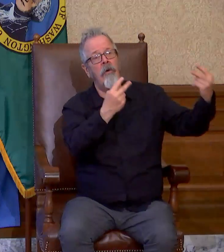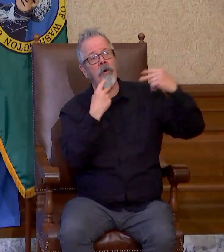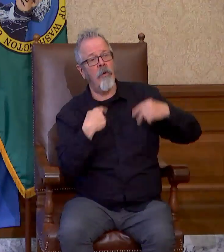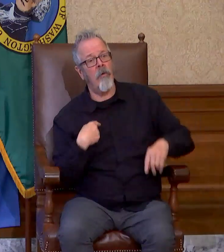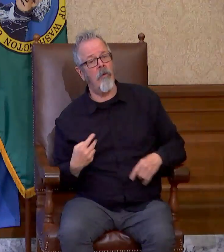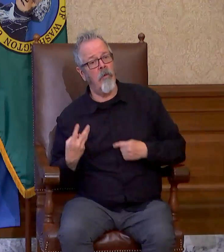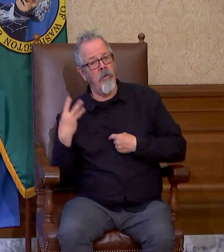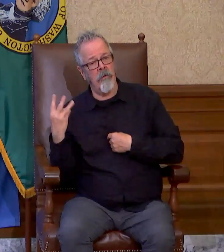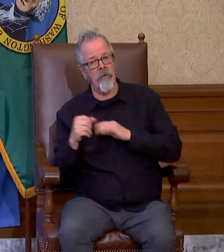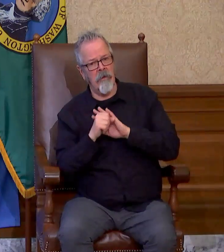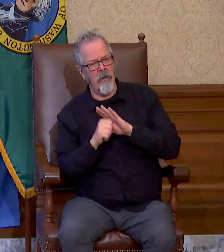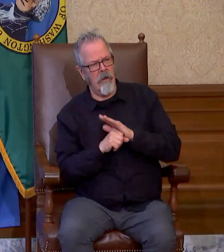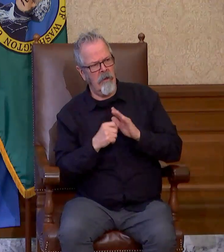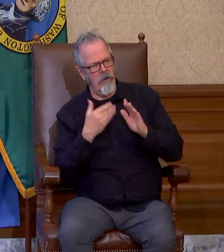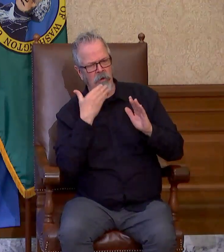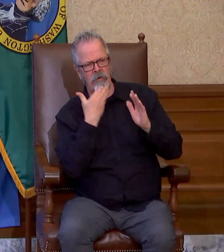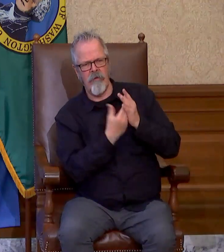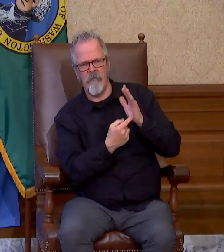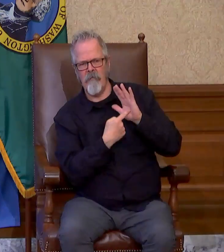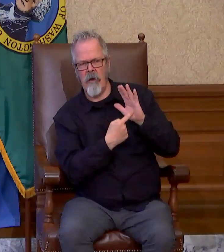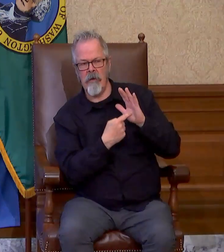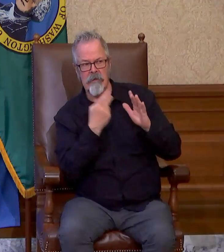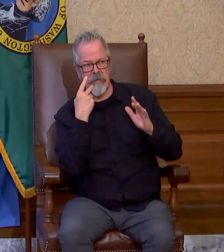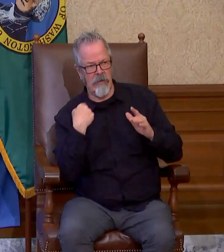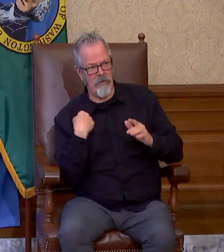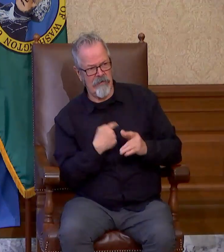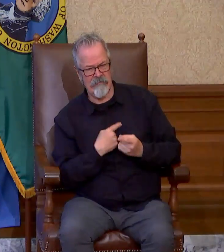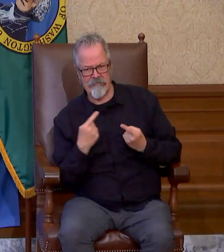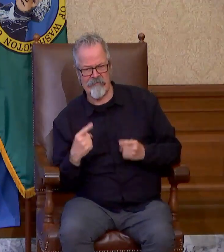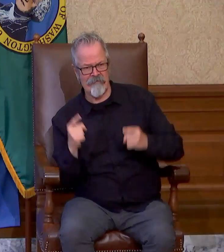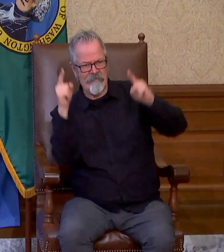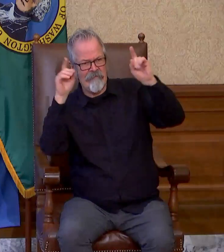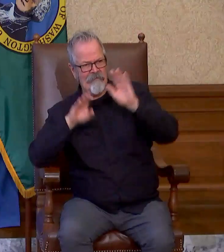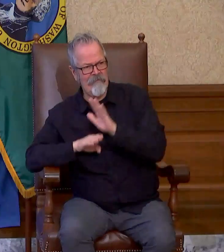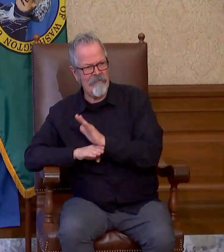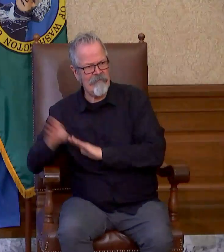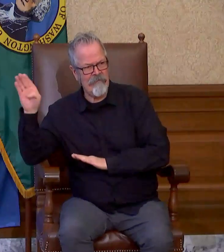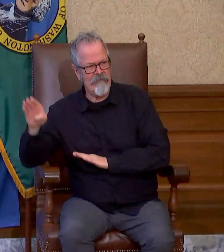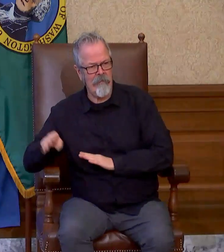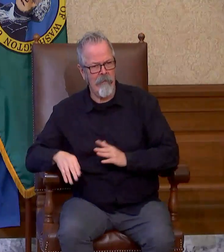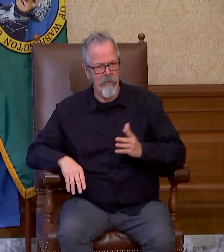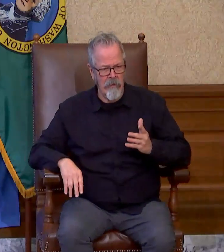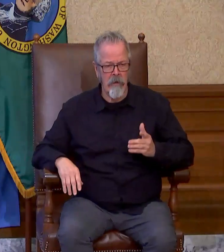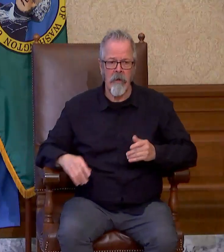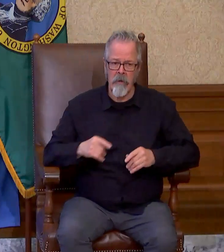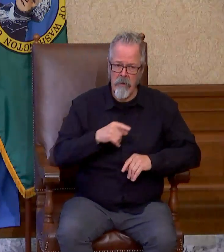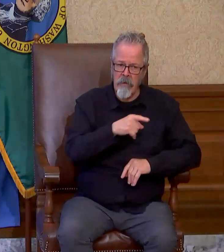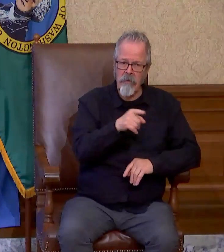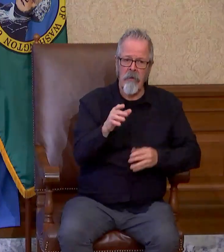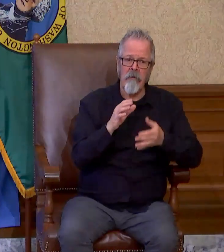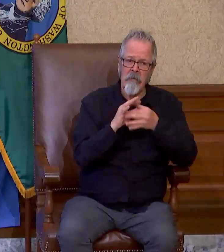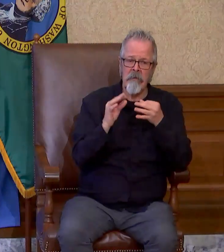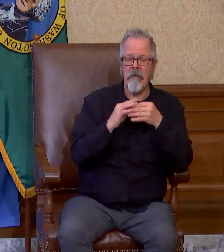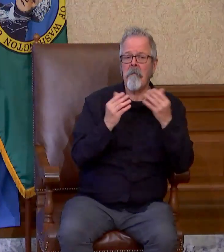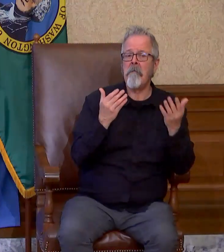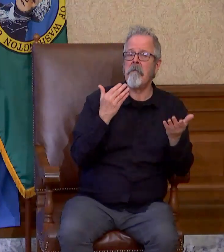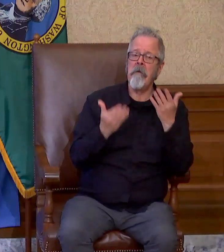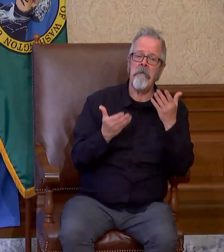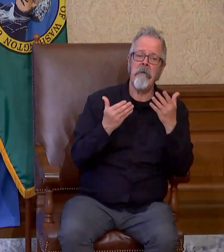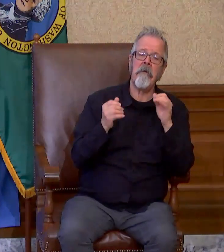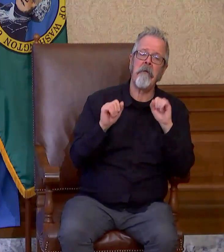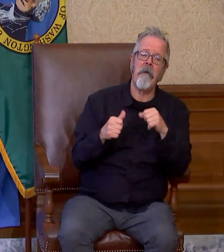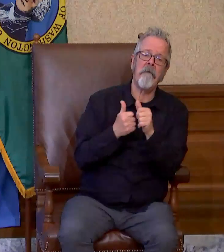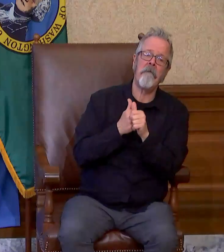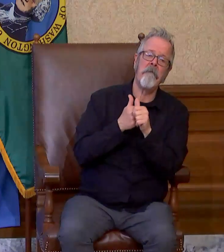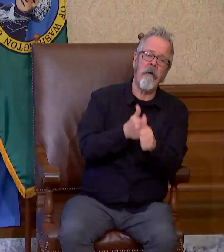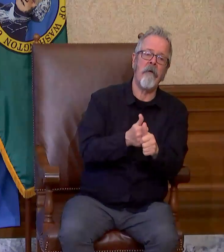is consideration being given to having somewhat earlier dates to start some of these next steps. We have not made a final decision